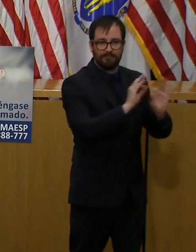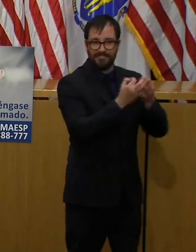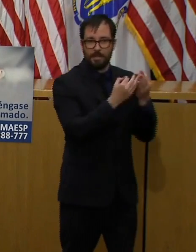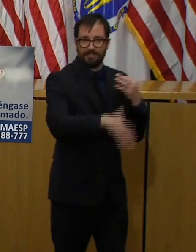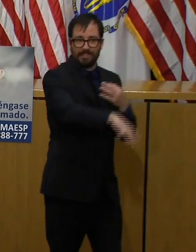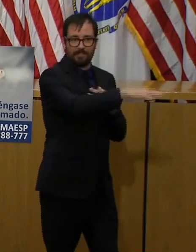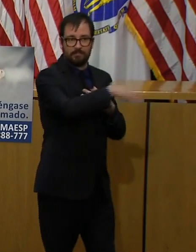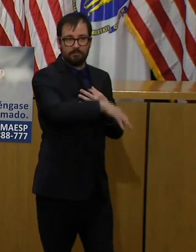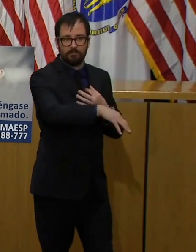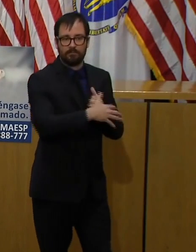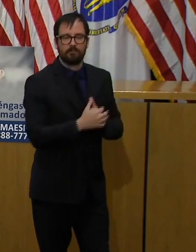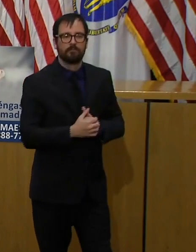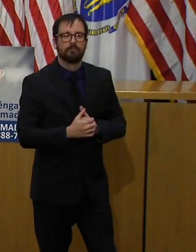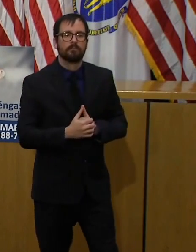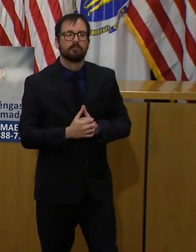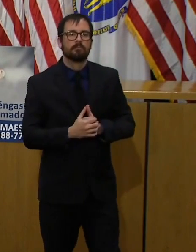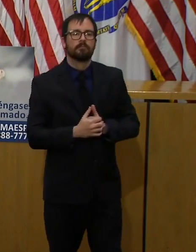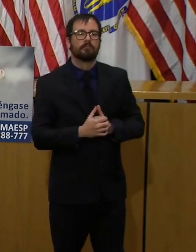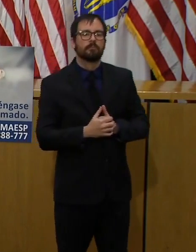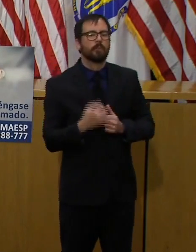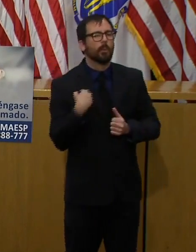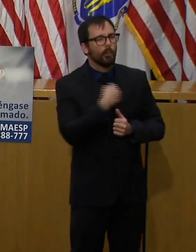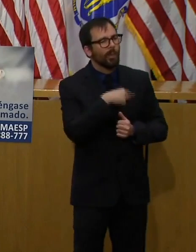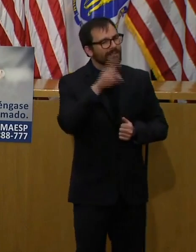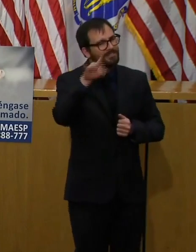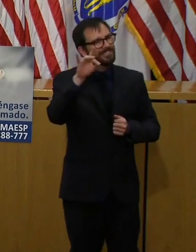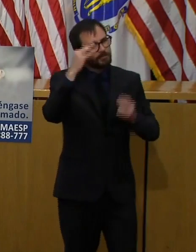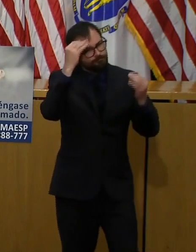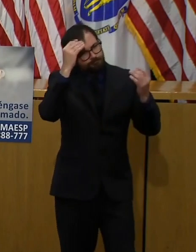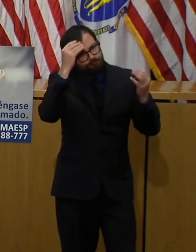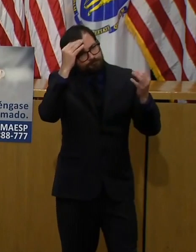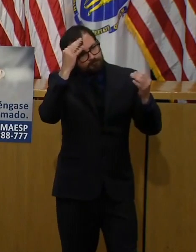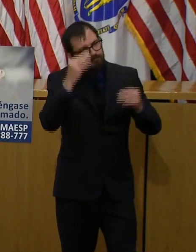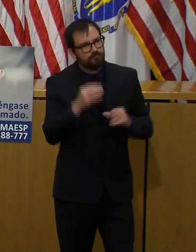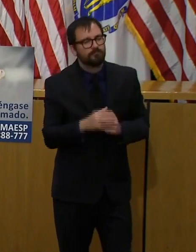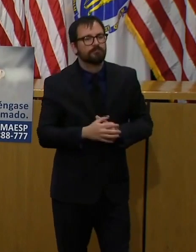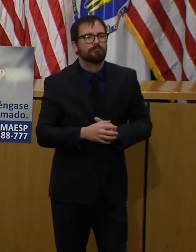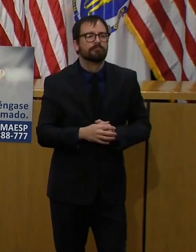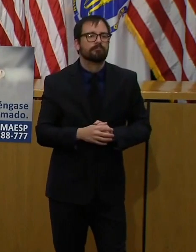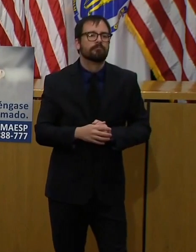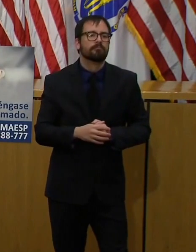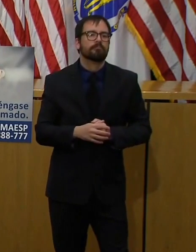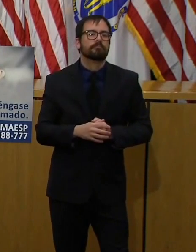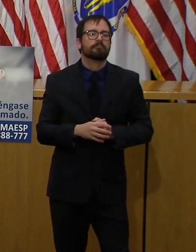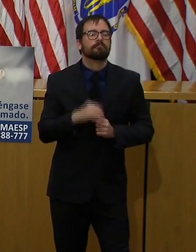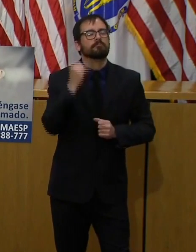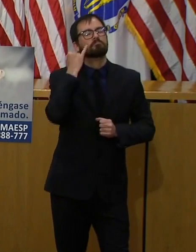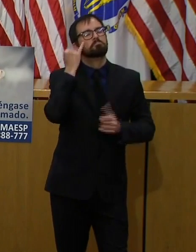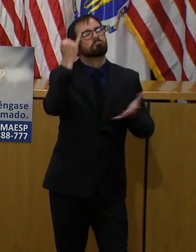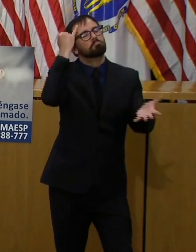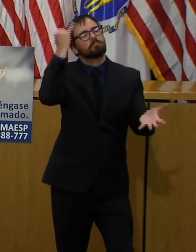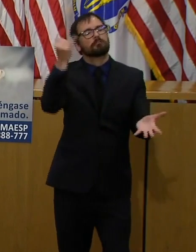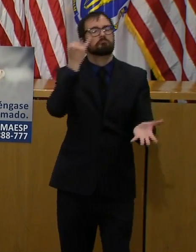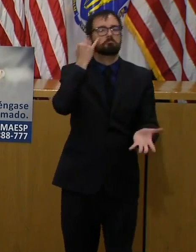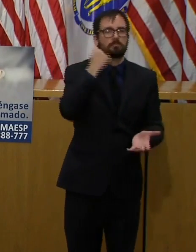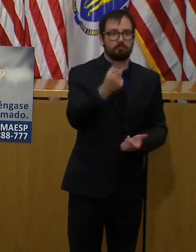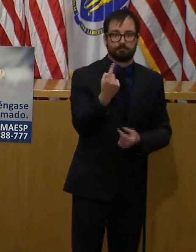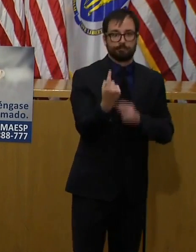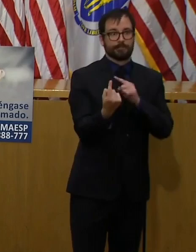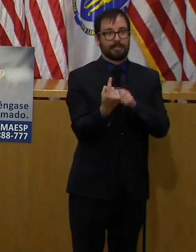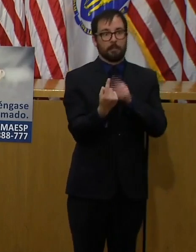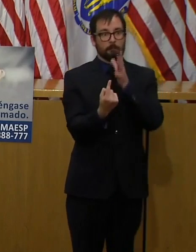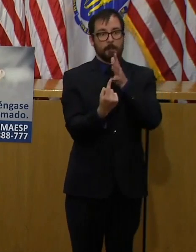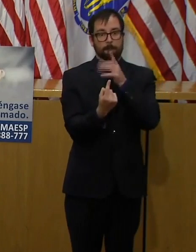time thinking of the strategies is if you're a single parent and are tested positive and don't have